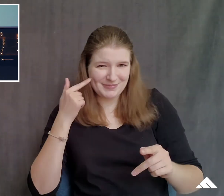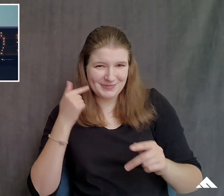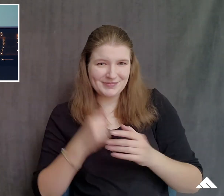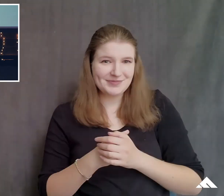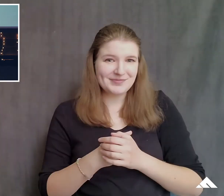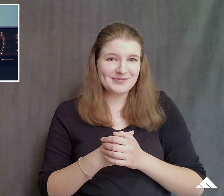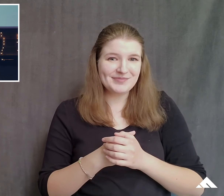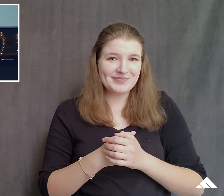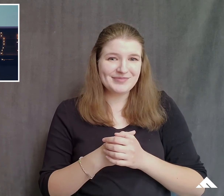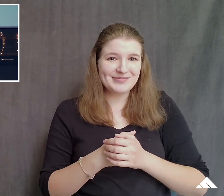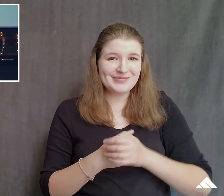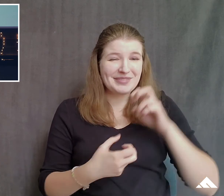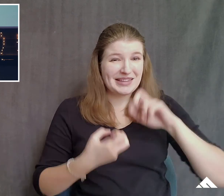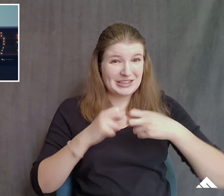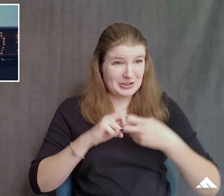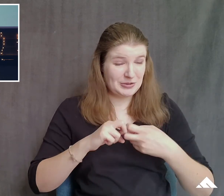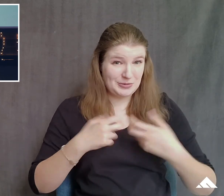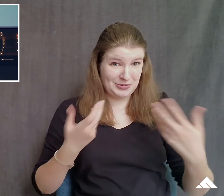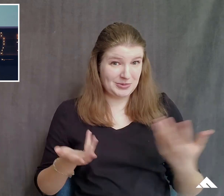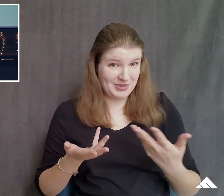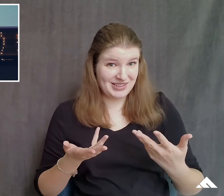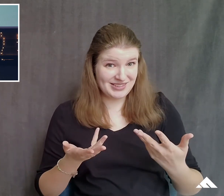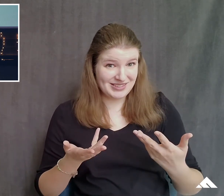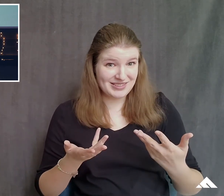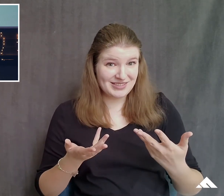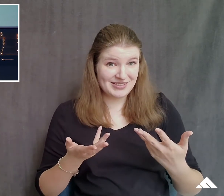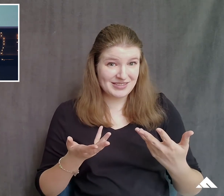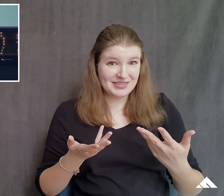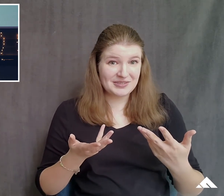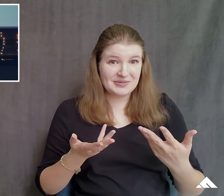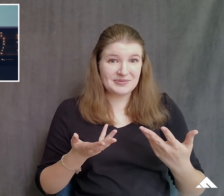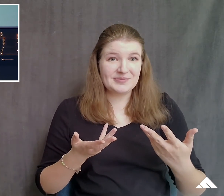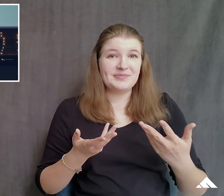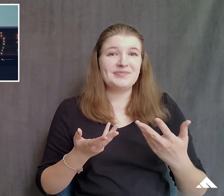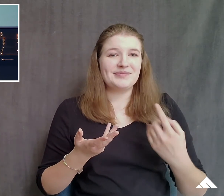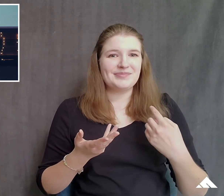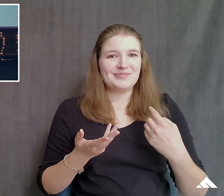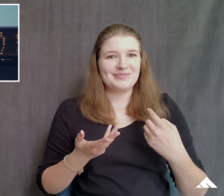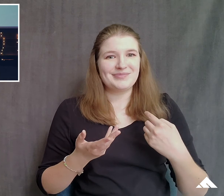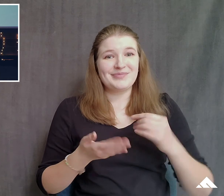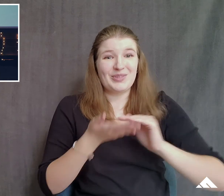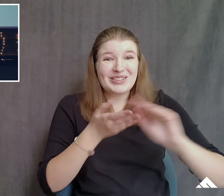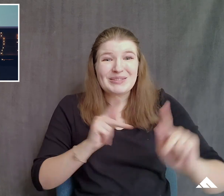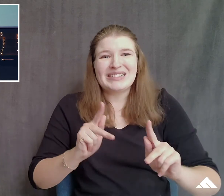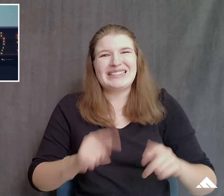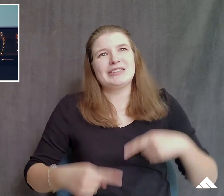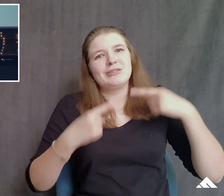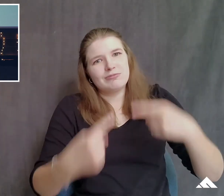Here's the problem with the formula. Here's the problem with the formula. We struggle to forgive people.